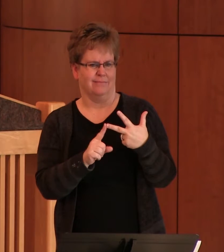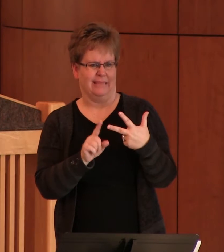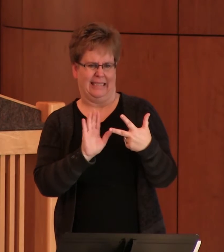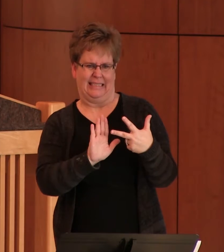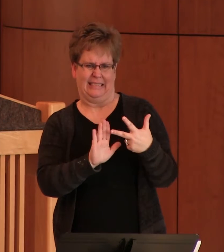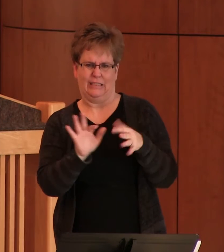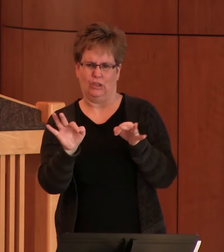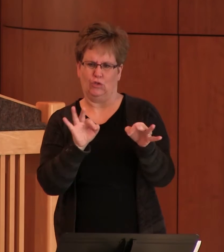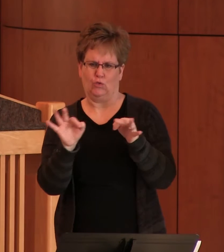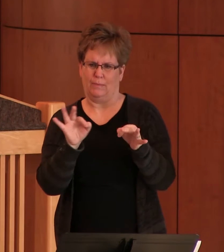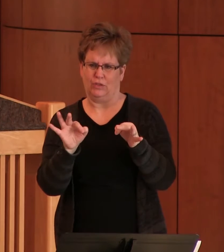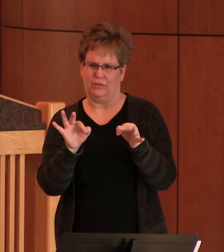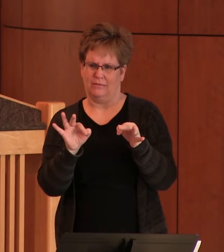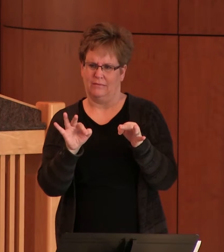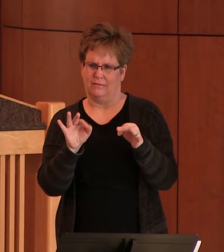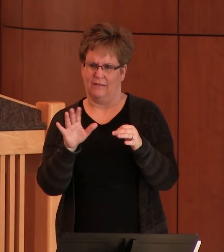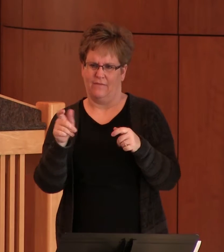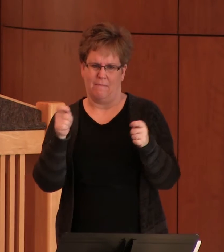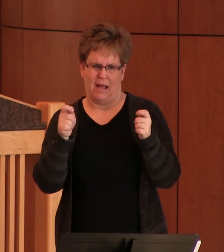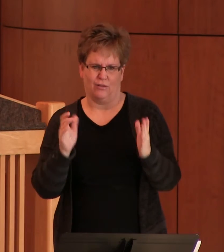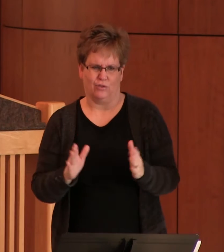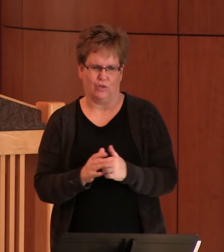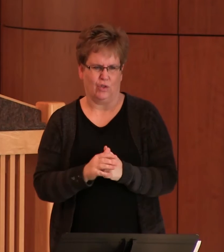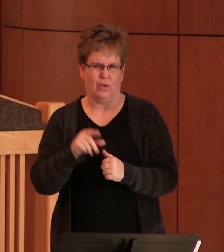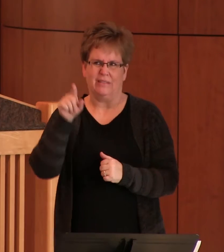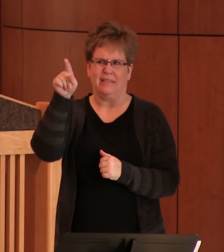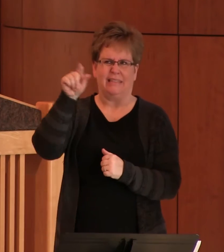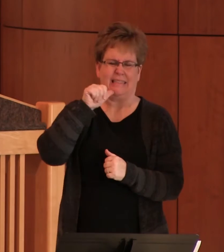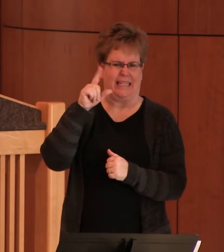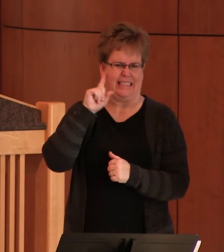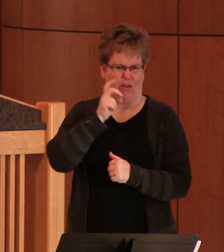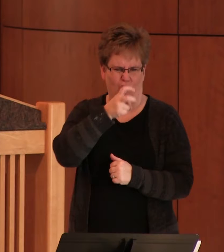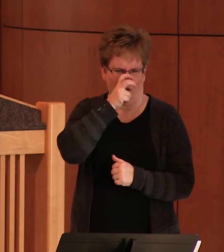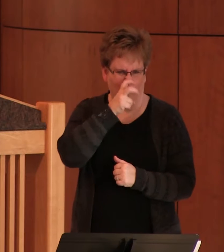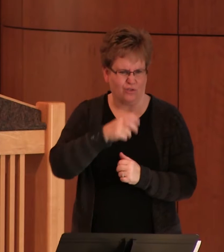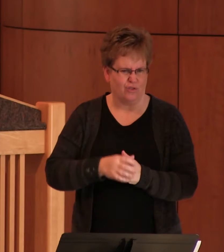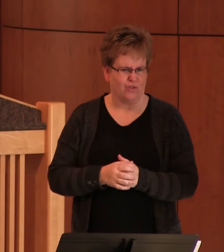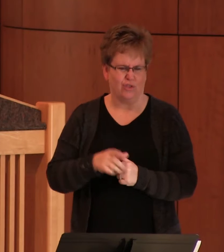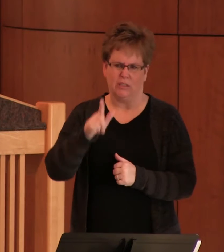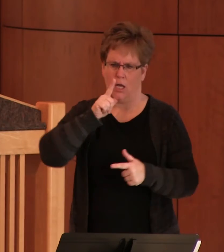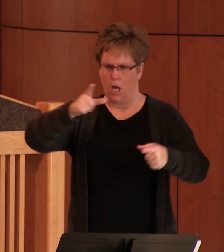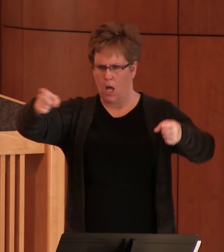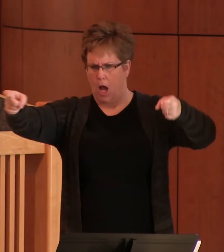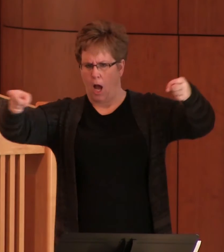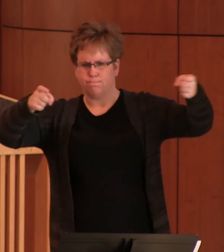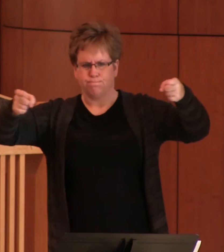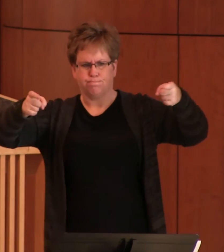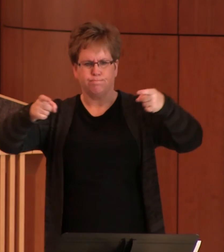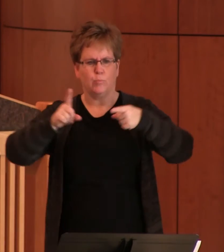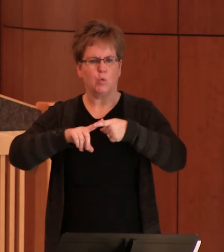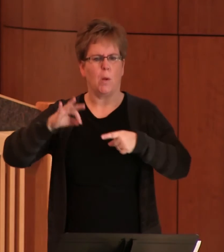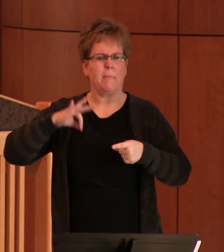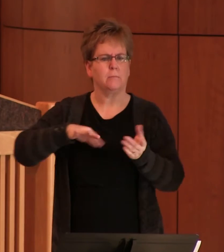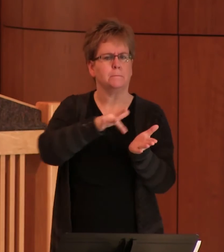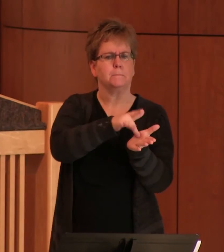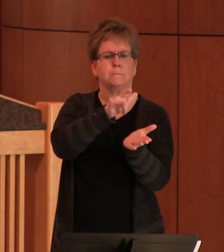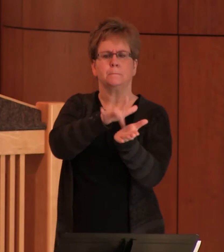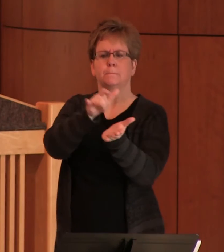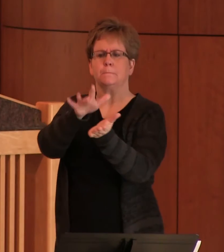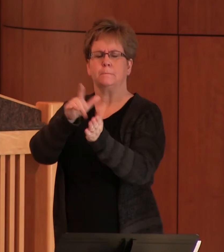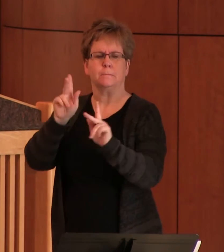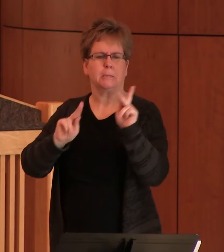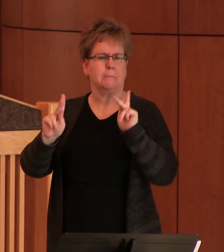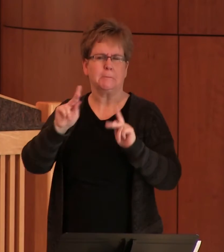describes. It doesn't sound like the harshness. It doesn't sound like a ruler who lives to benefit off the laborers